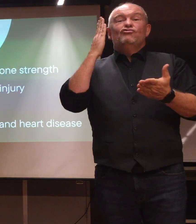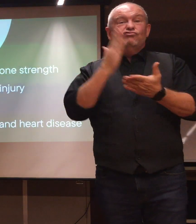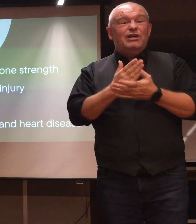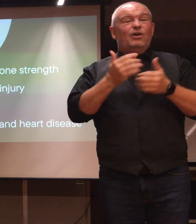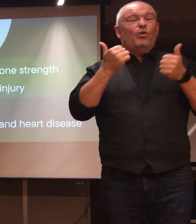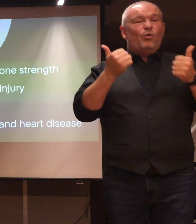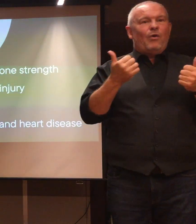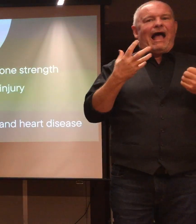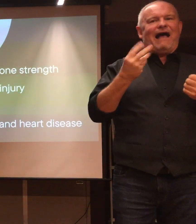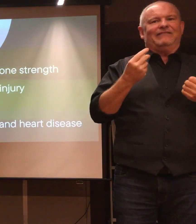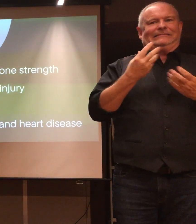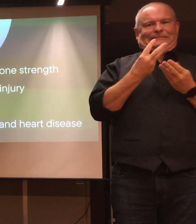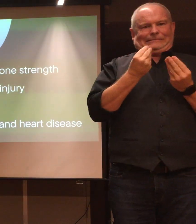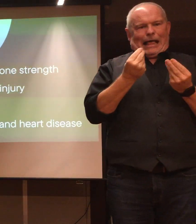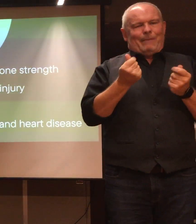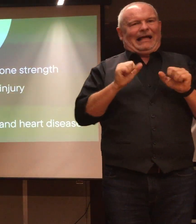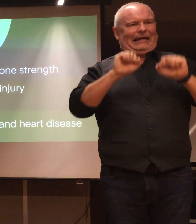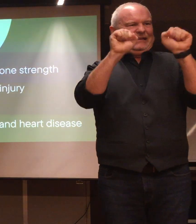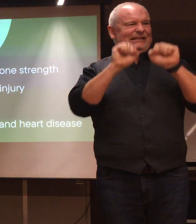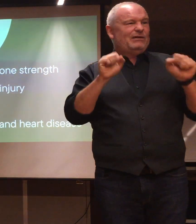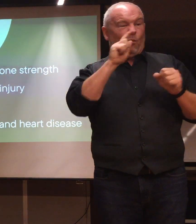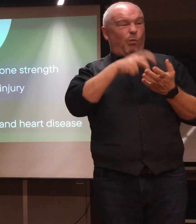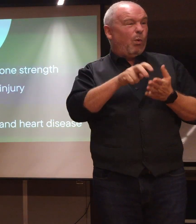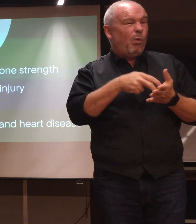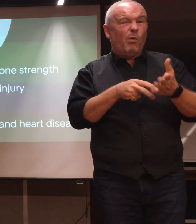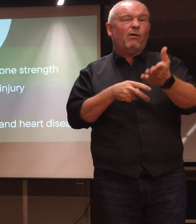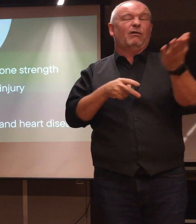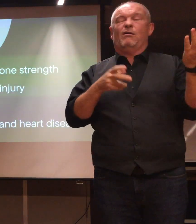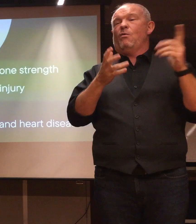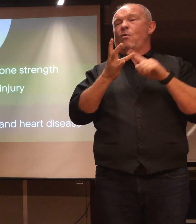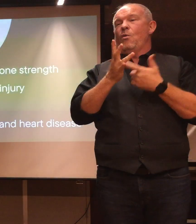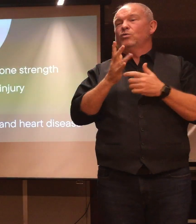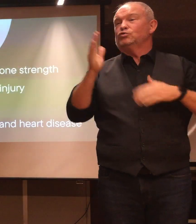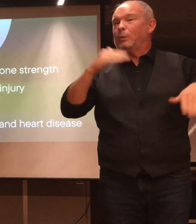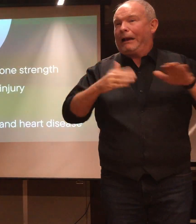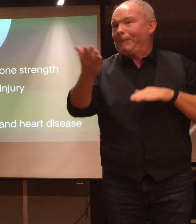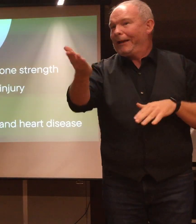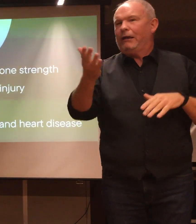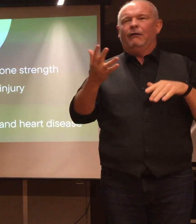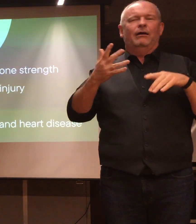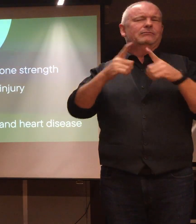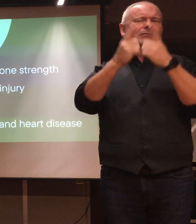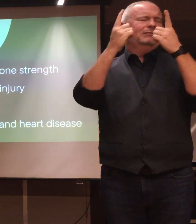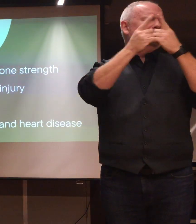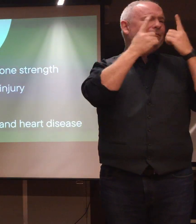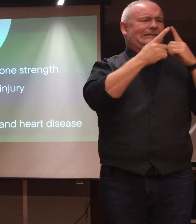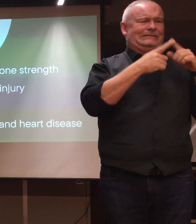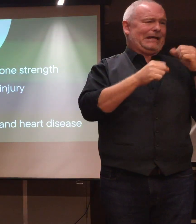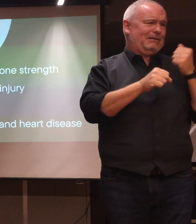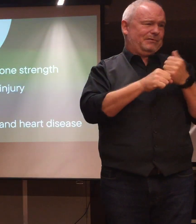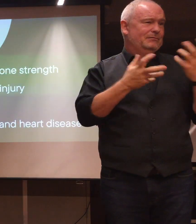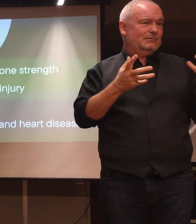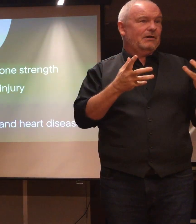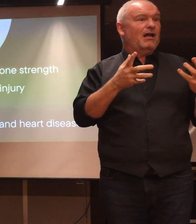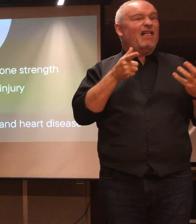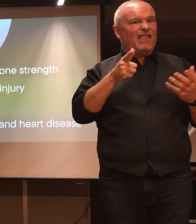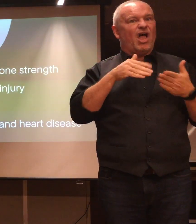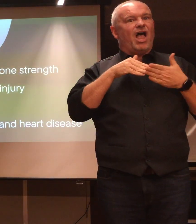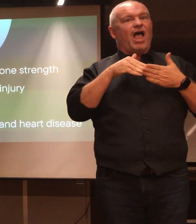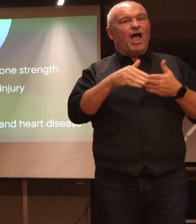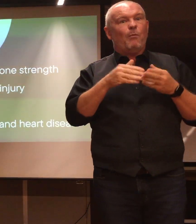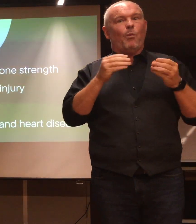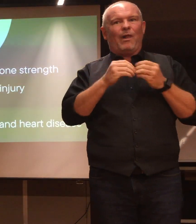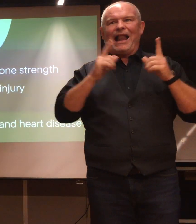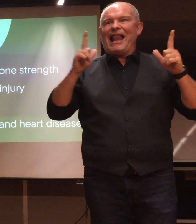good to get in that exercise. So that can be your walking, your swimming, all those examples you mentioned, because that can actually help us